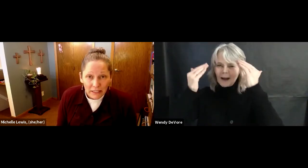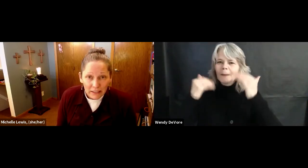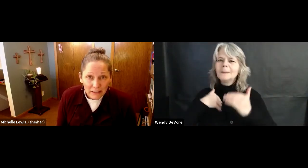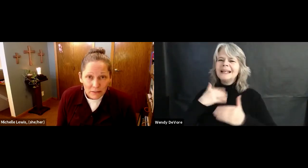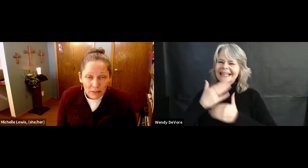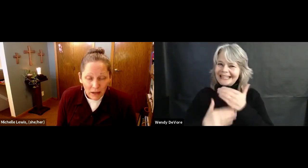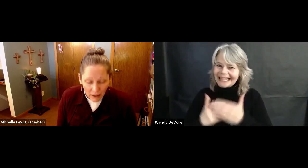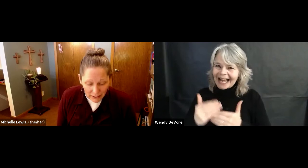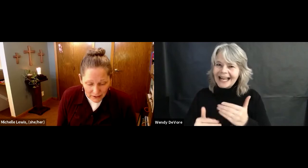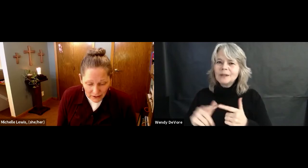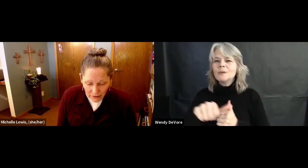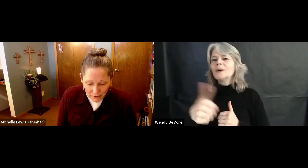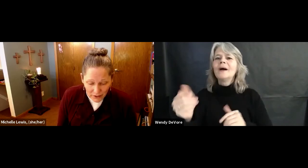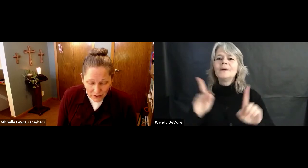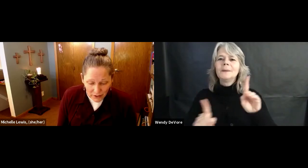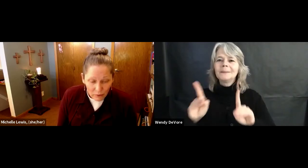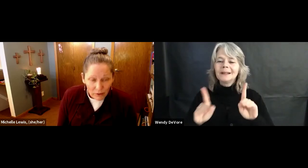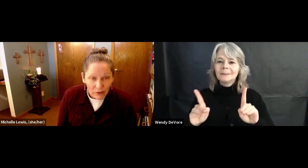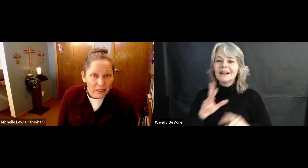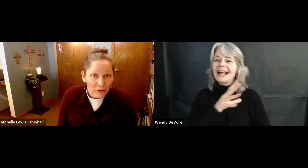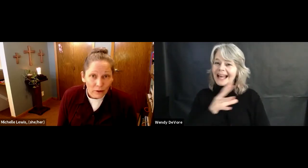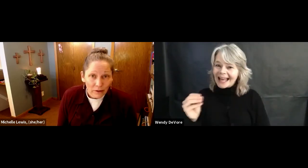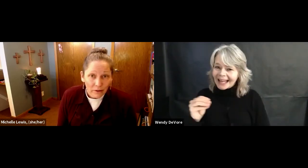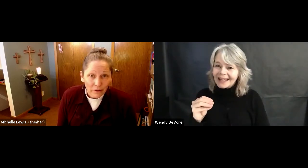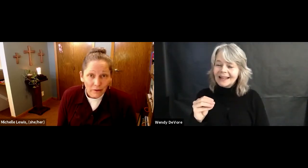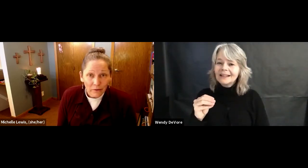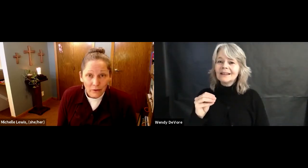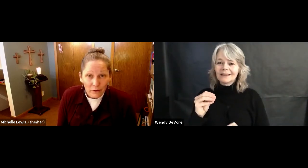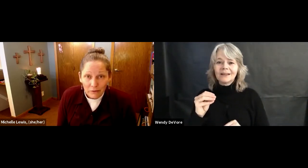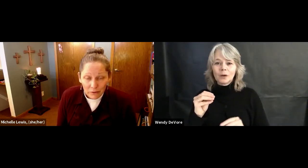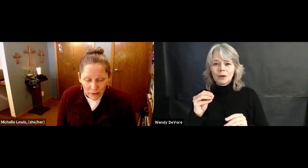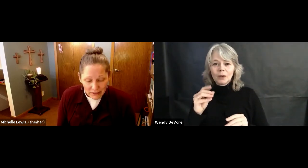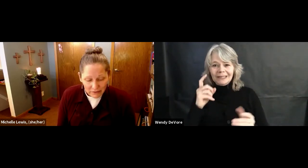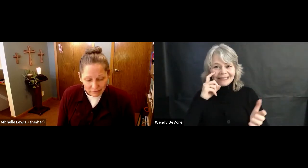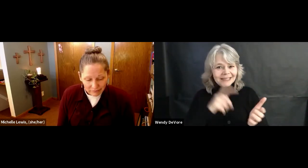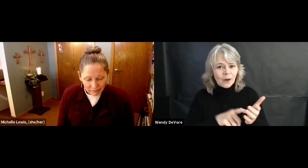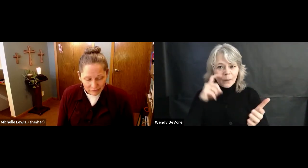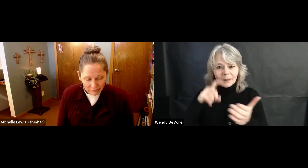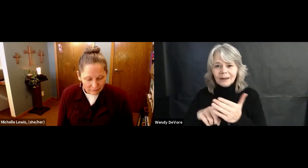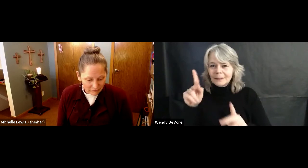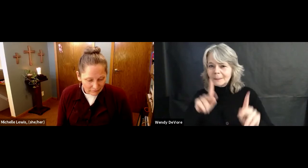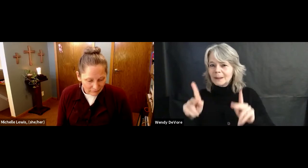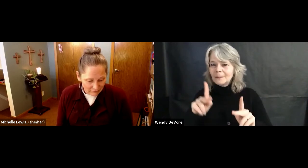Especially to be kind to others who are ignored or overlooked.